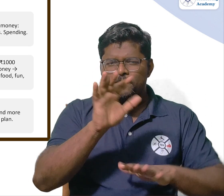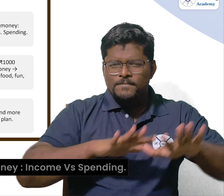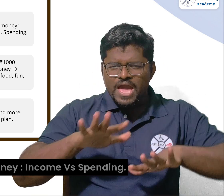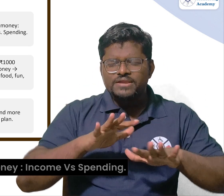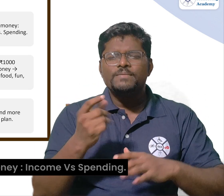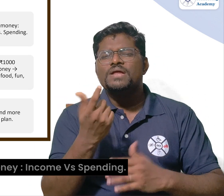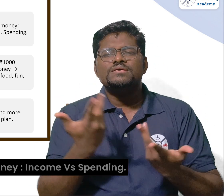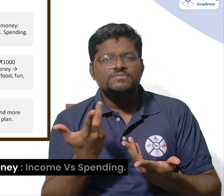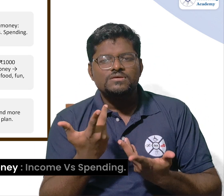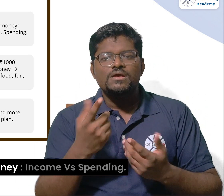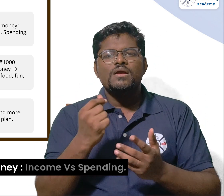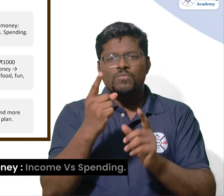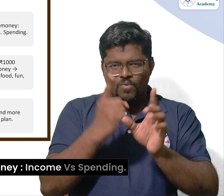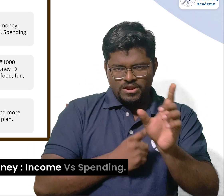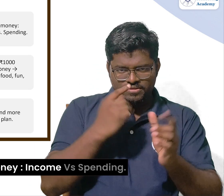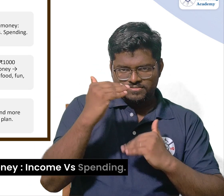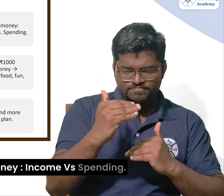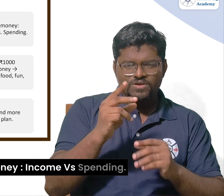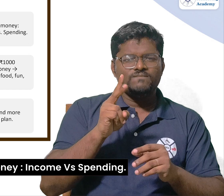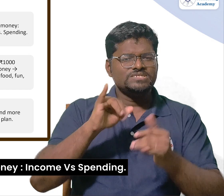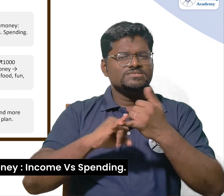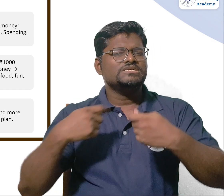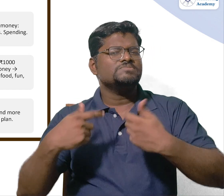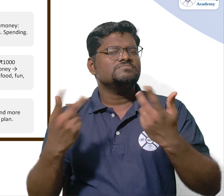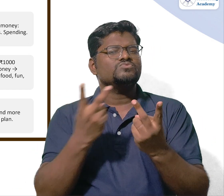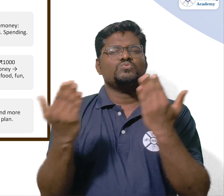Plan your money. Income versus spending.